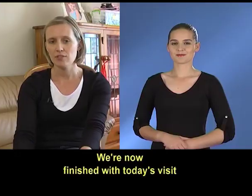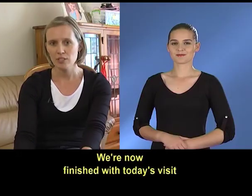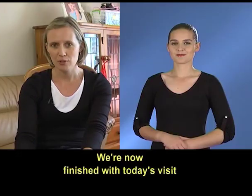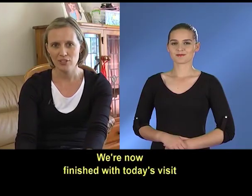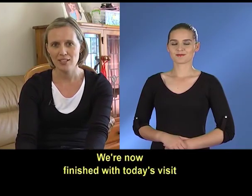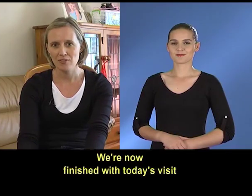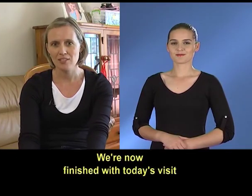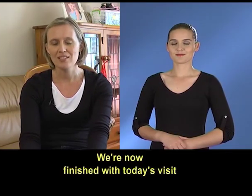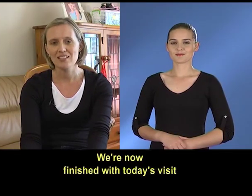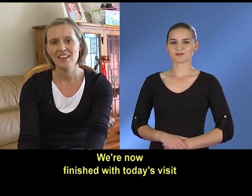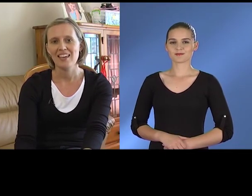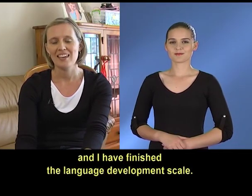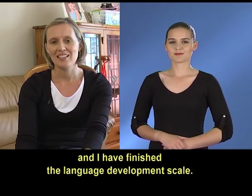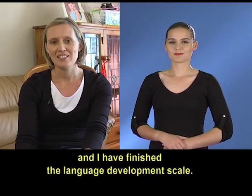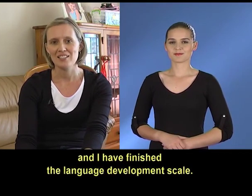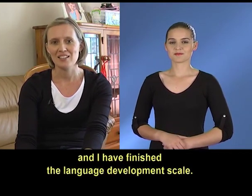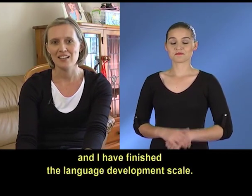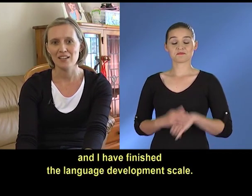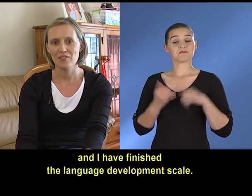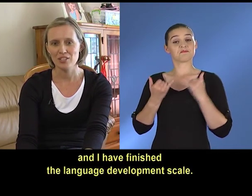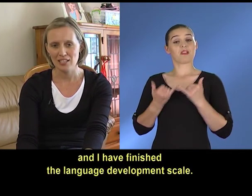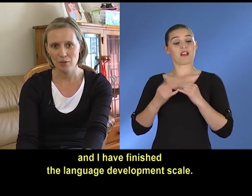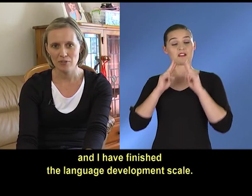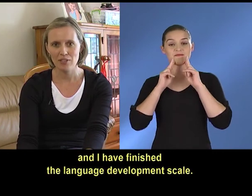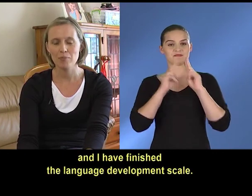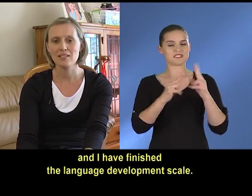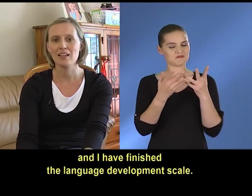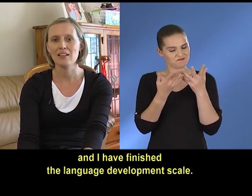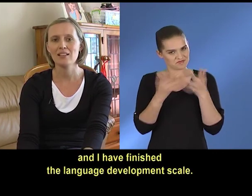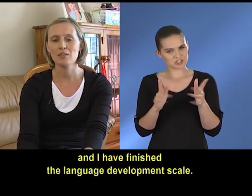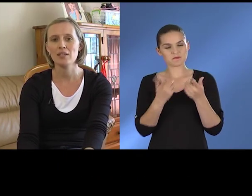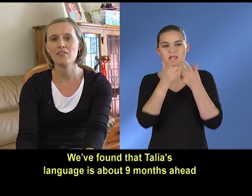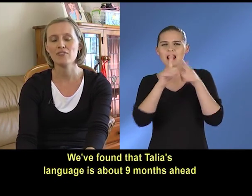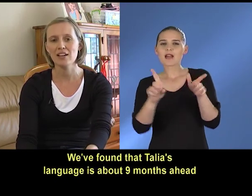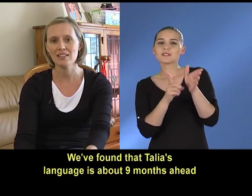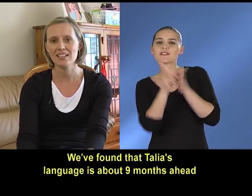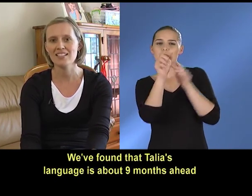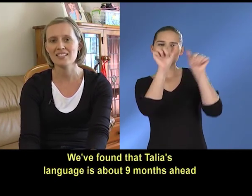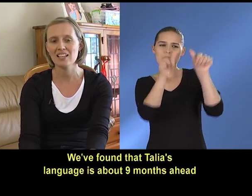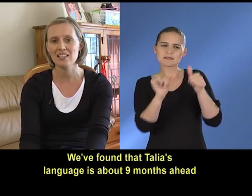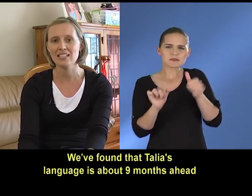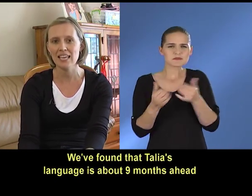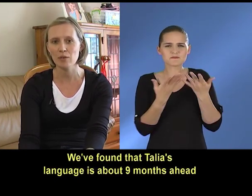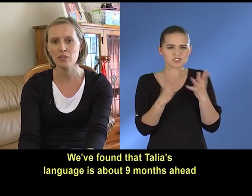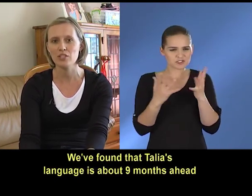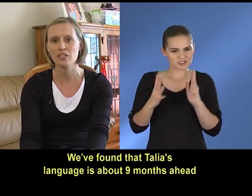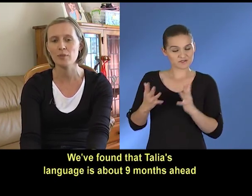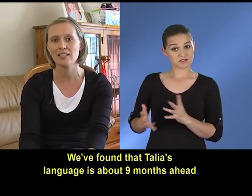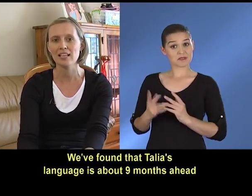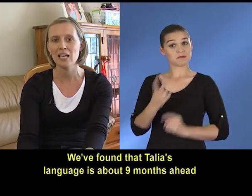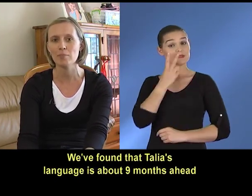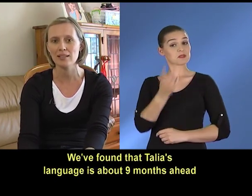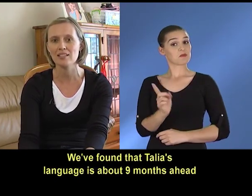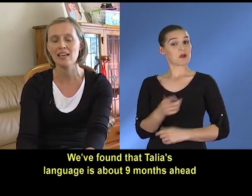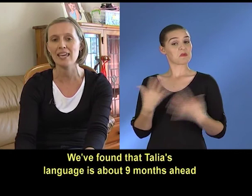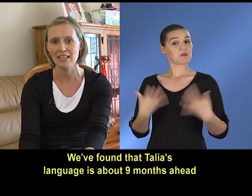We have now finished with today's visit, and I have finished the language development scale, and we have found that Talia's language is